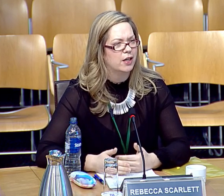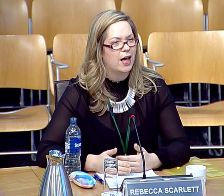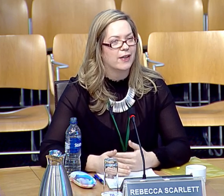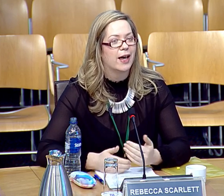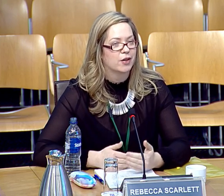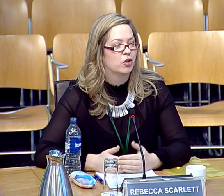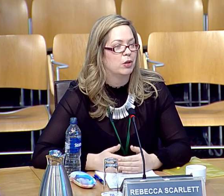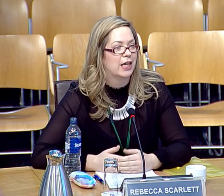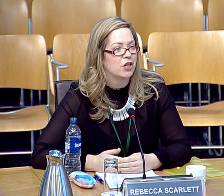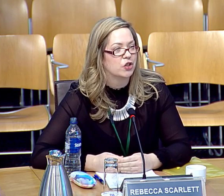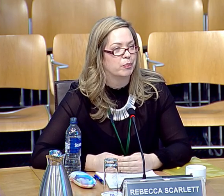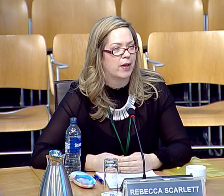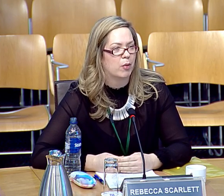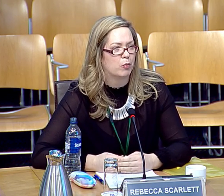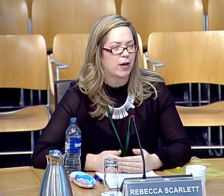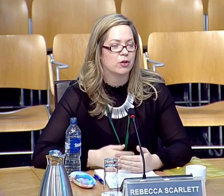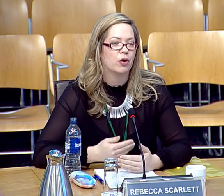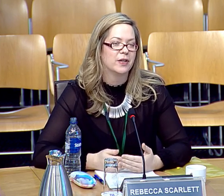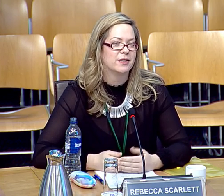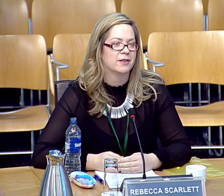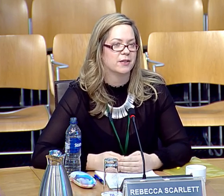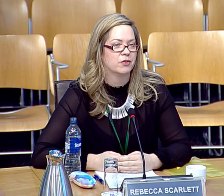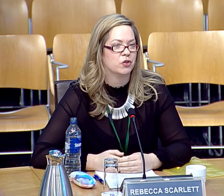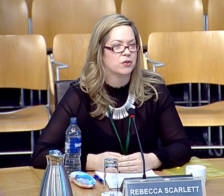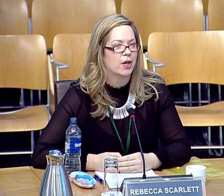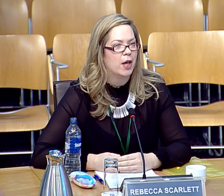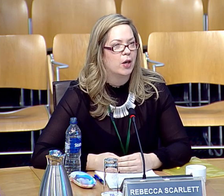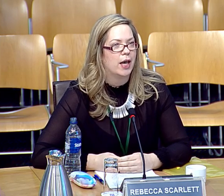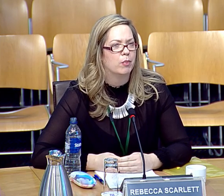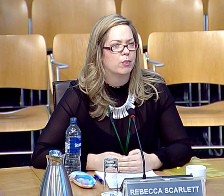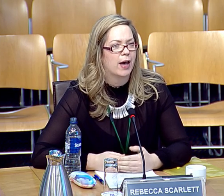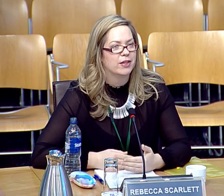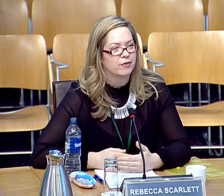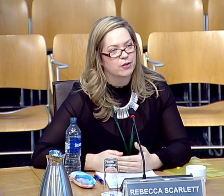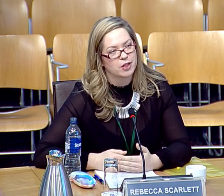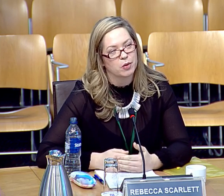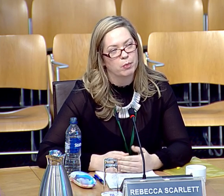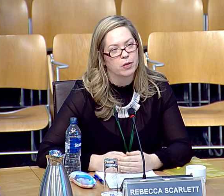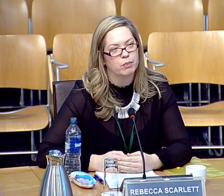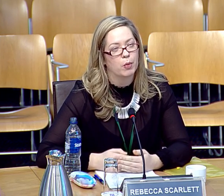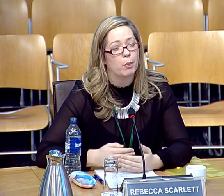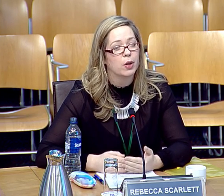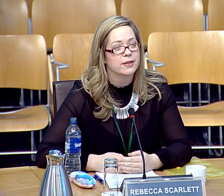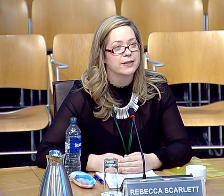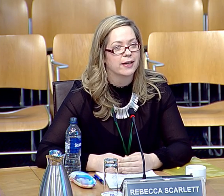a lack of communication. We have a lot of instances of students having difficulty with policies like